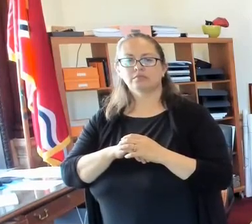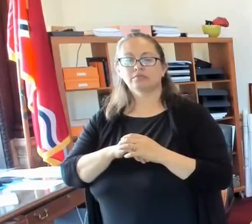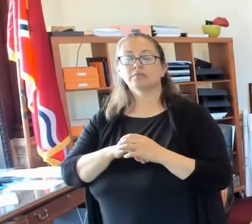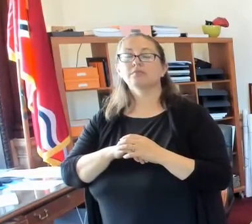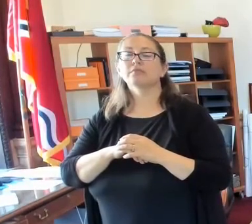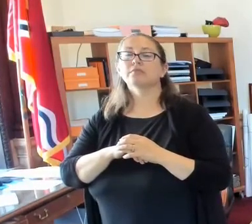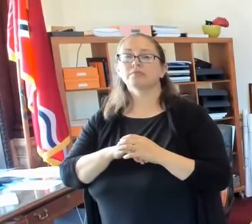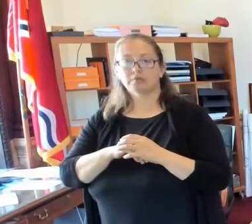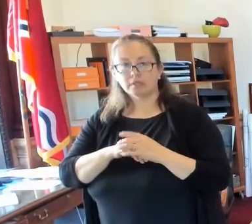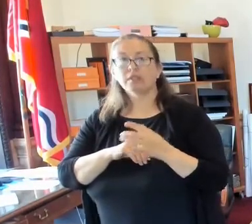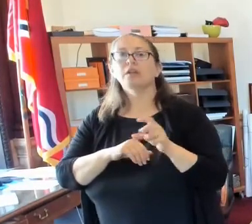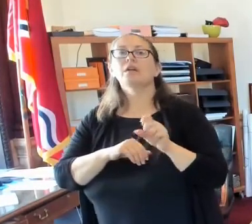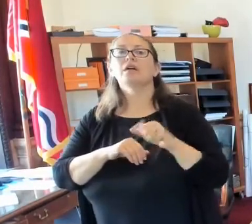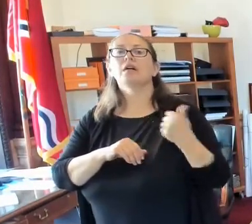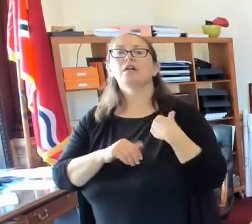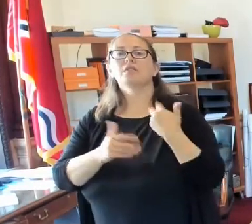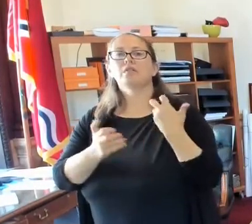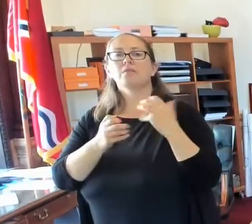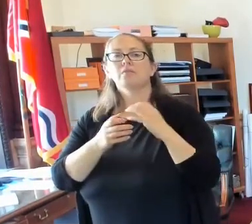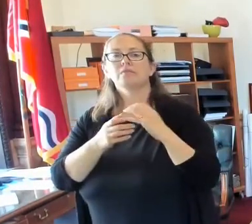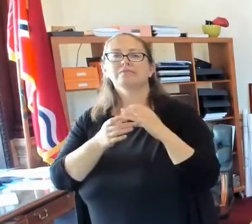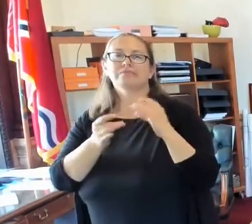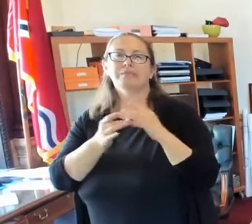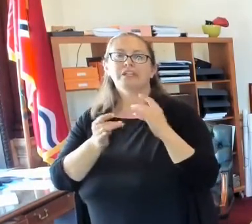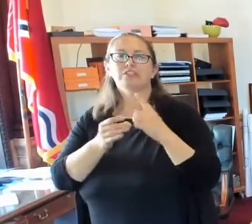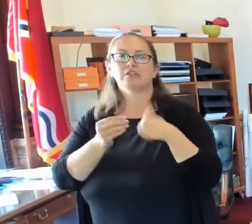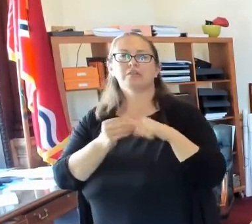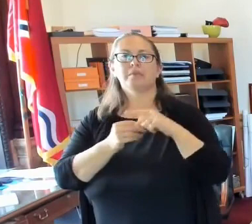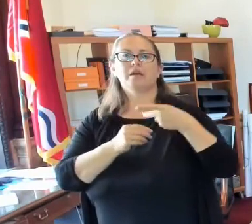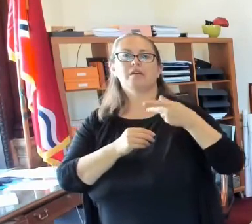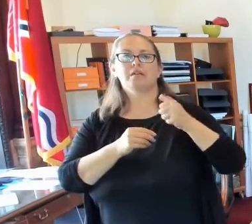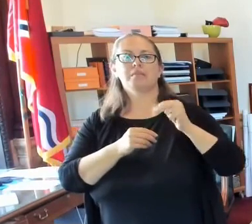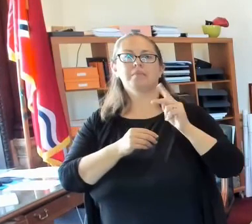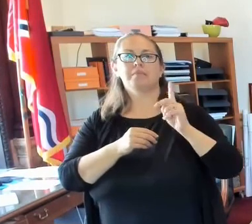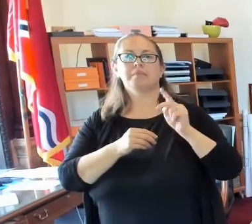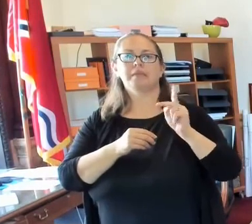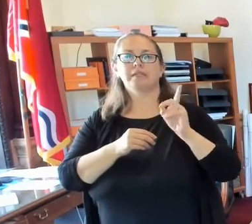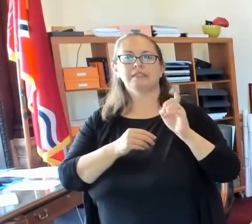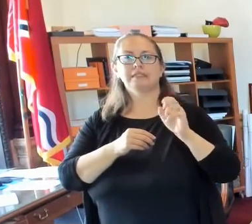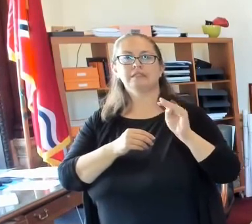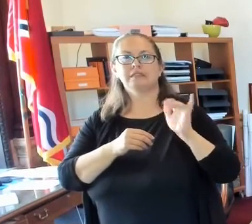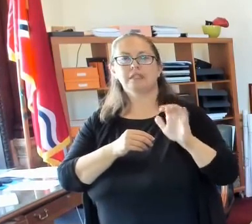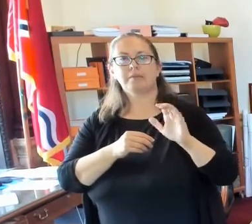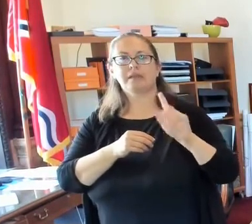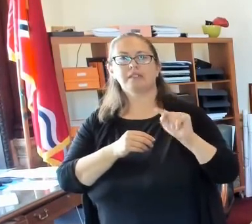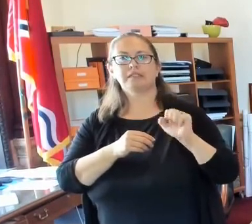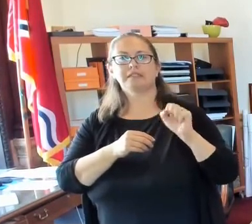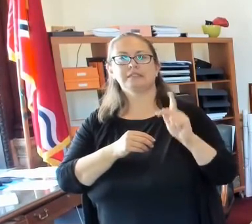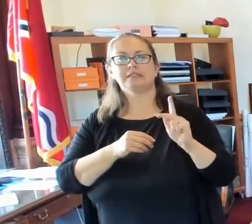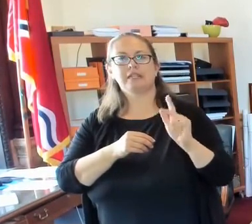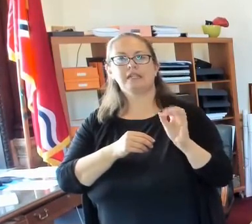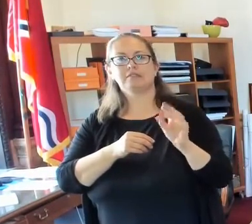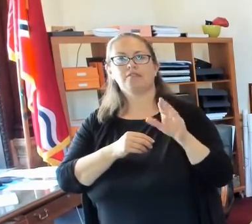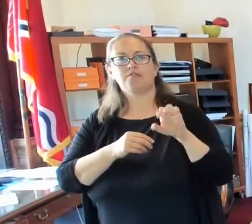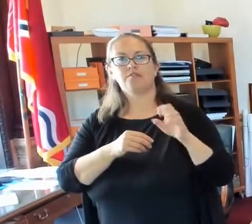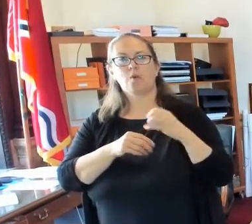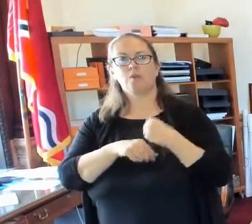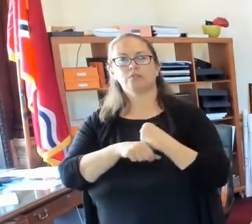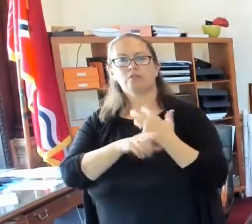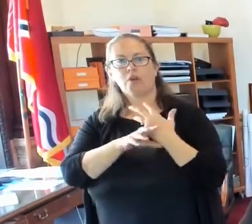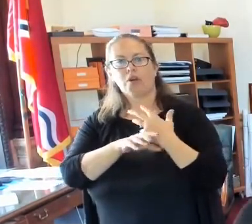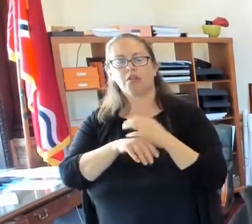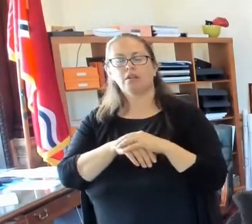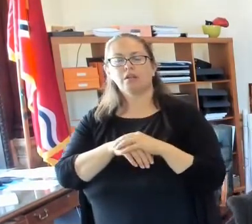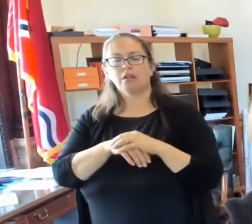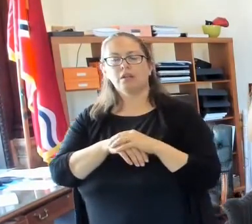One of the things I want to mention yesterday on the pandemic task force call, you know, the task force is focusing